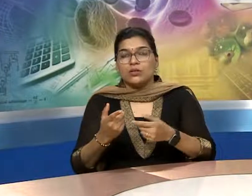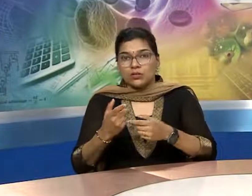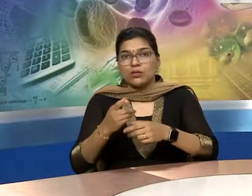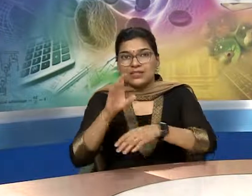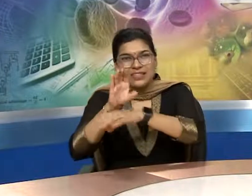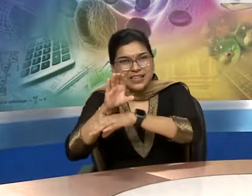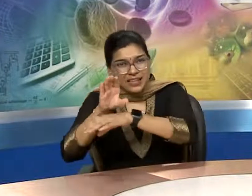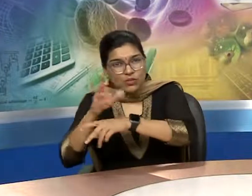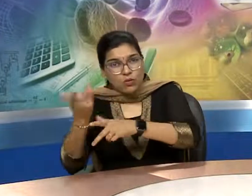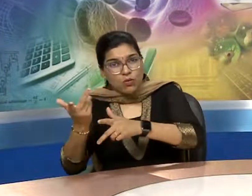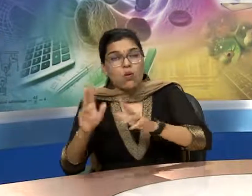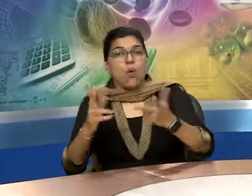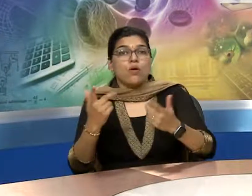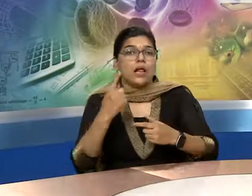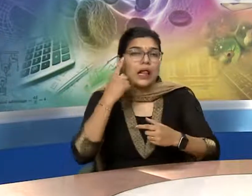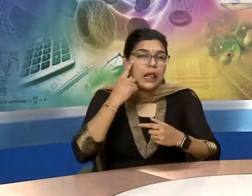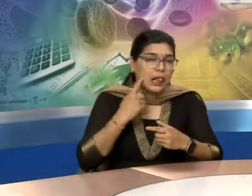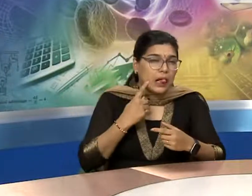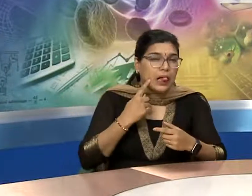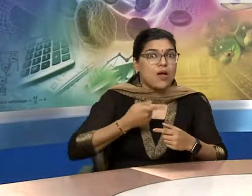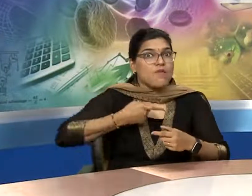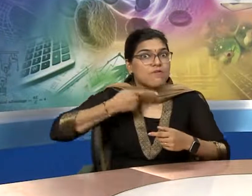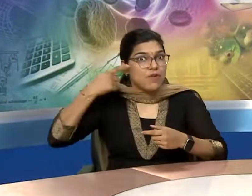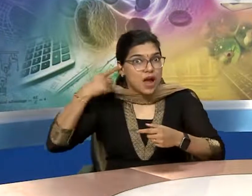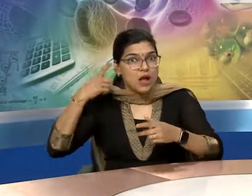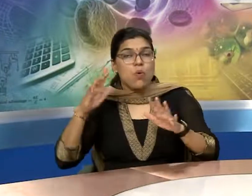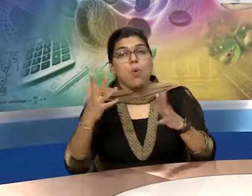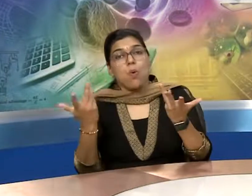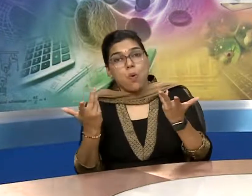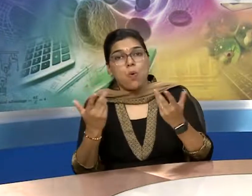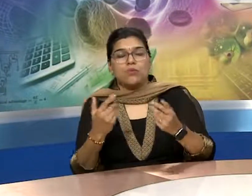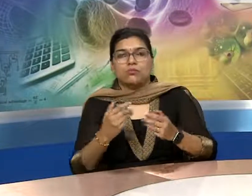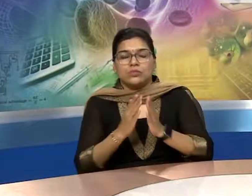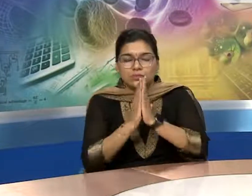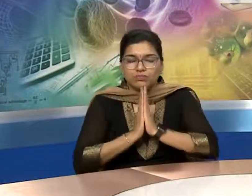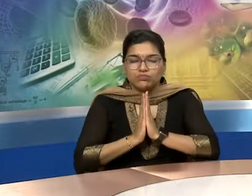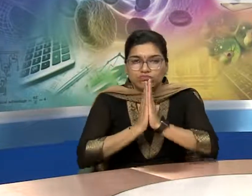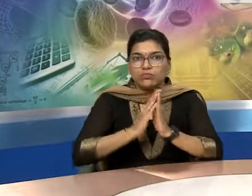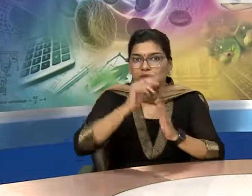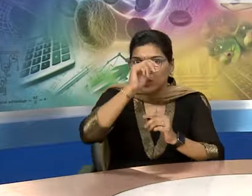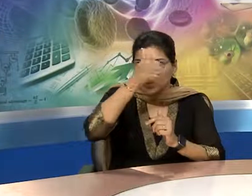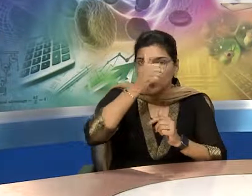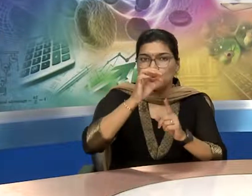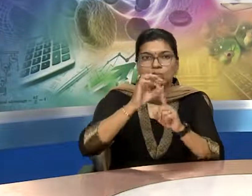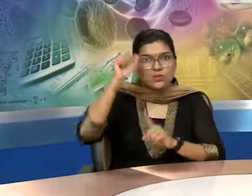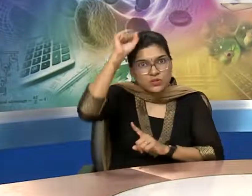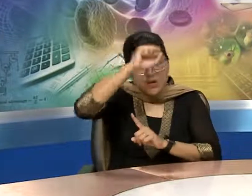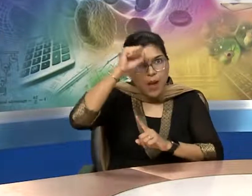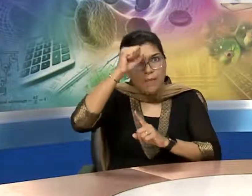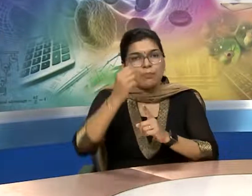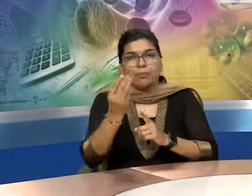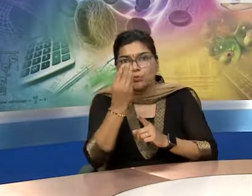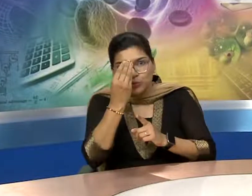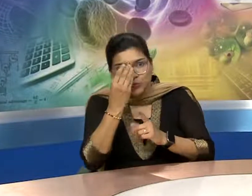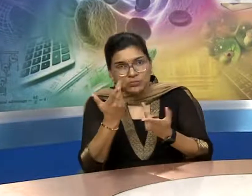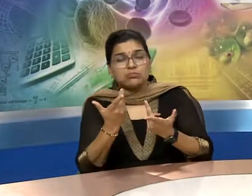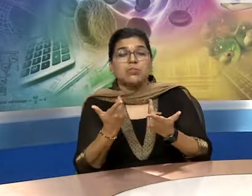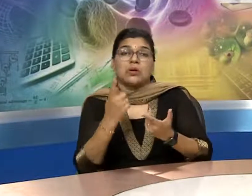irrespective of any age, any caste, any creed, any color, any religion, any sex, etc.